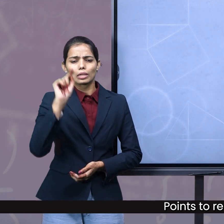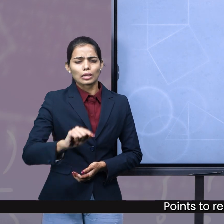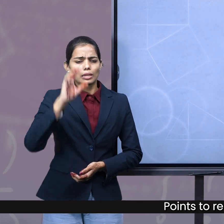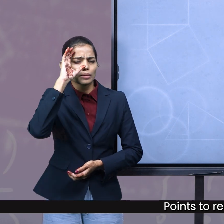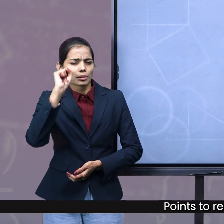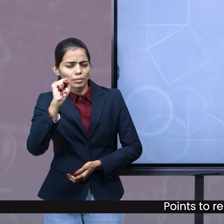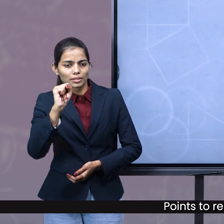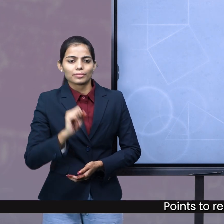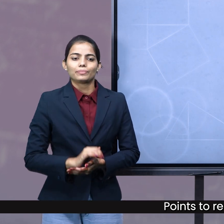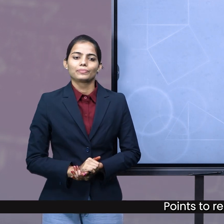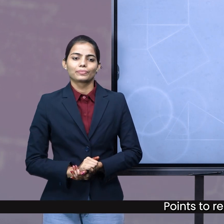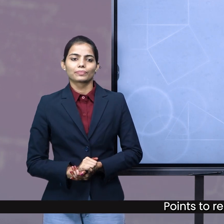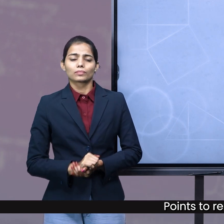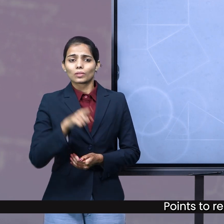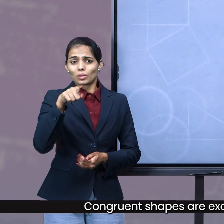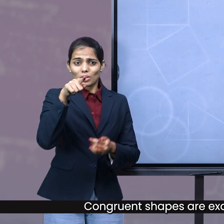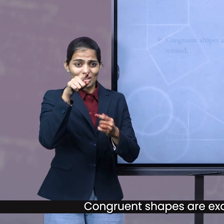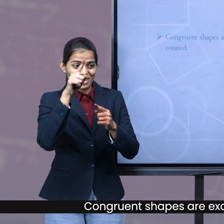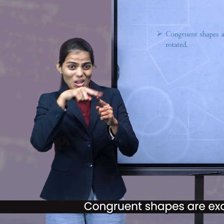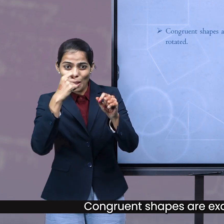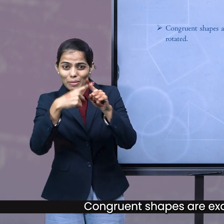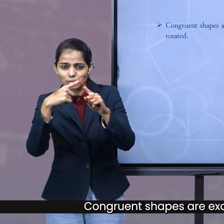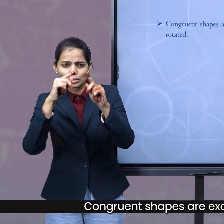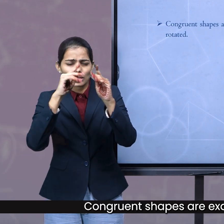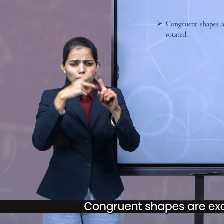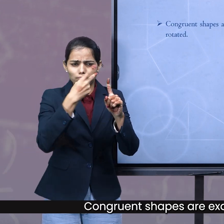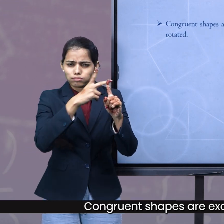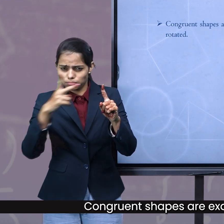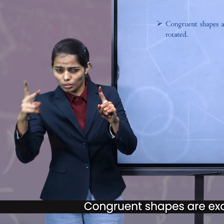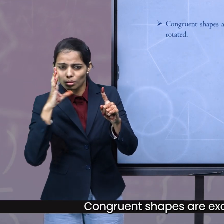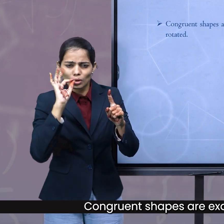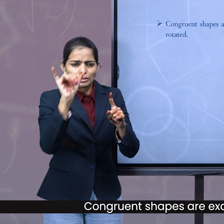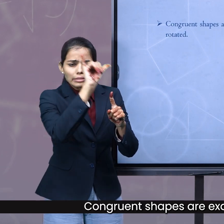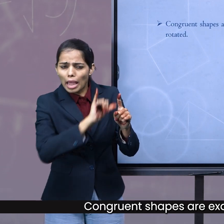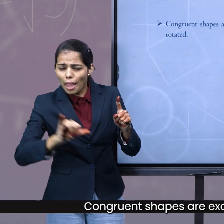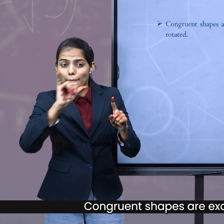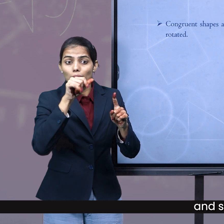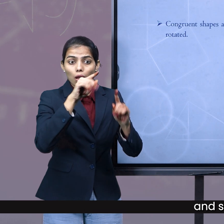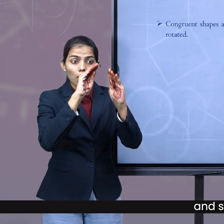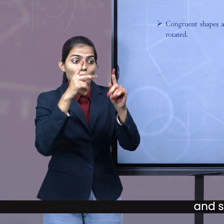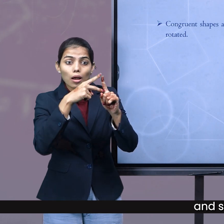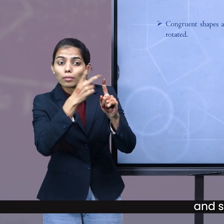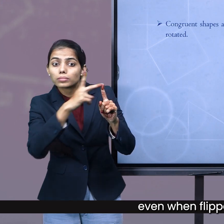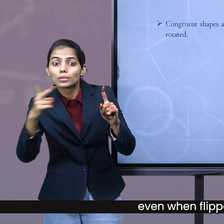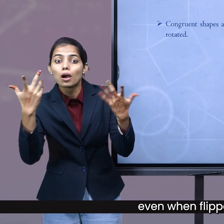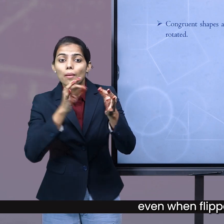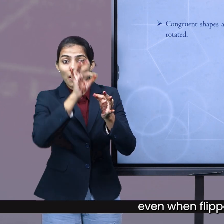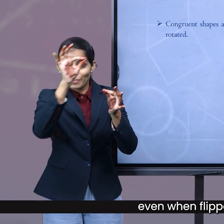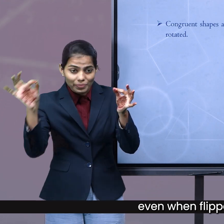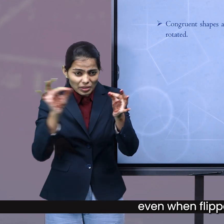Points to remember. Congruent shapes are exactly the same in shape and size, even when